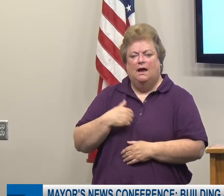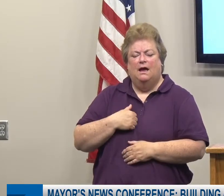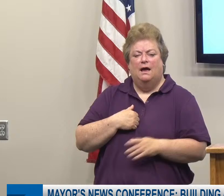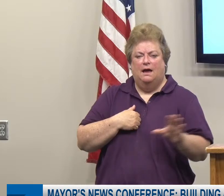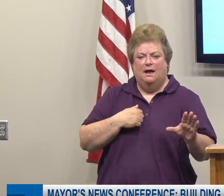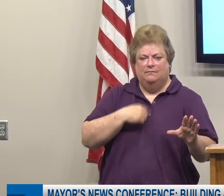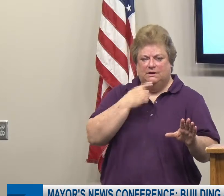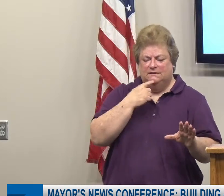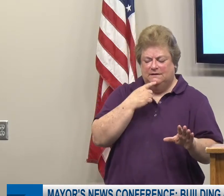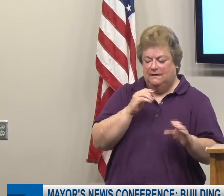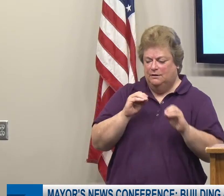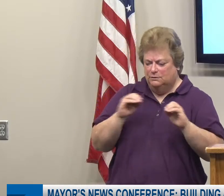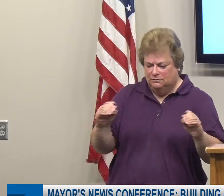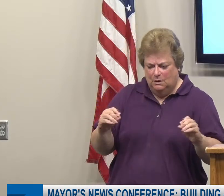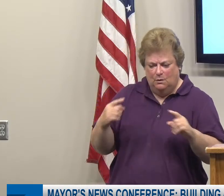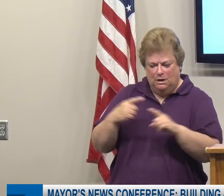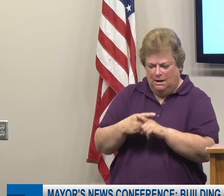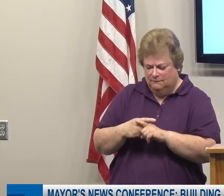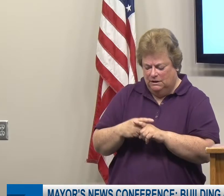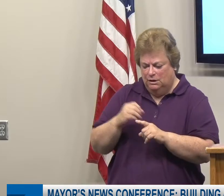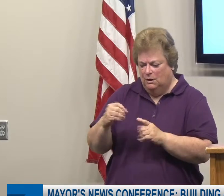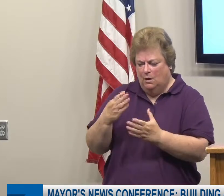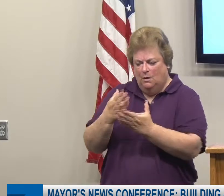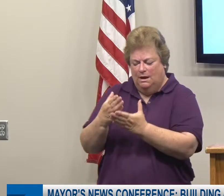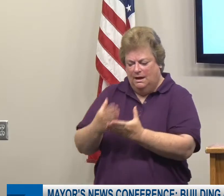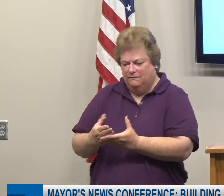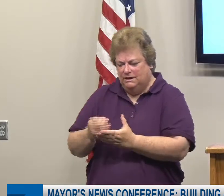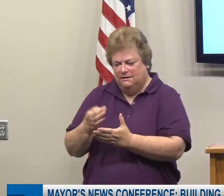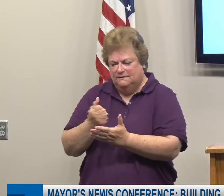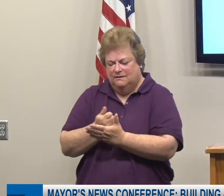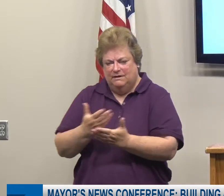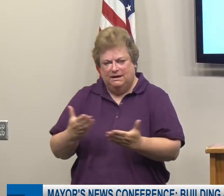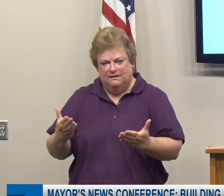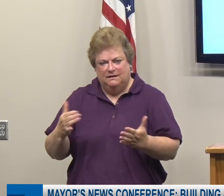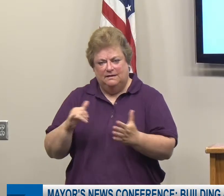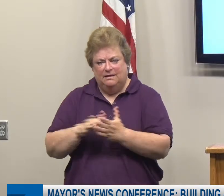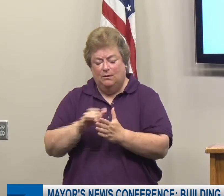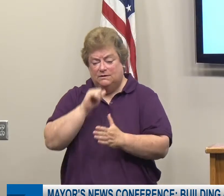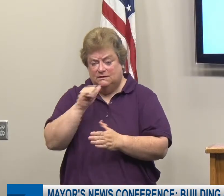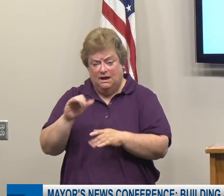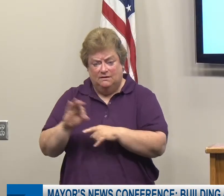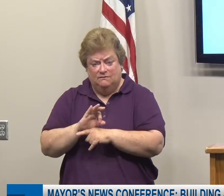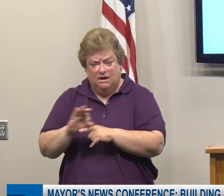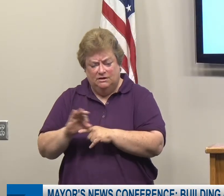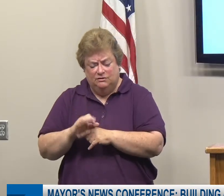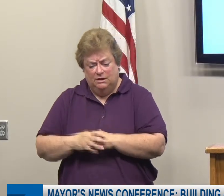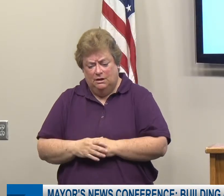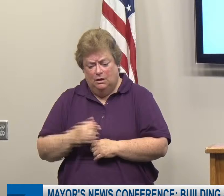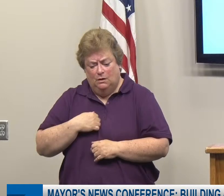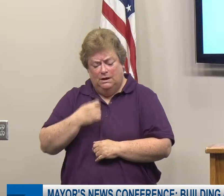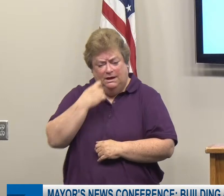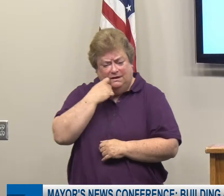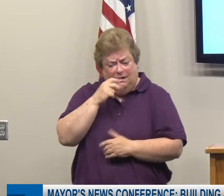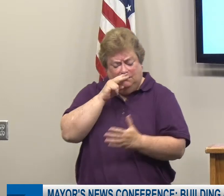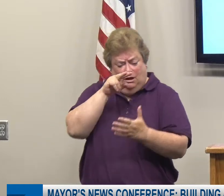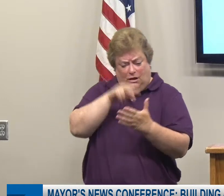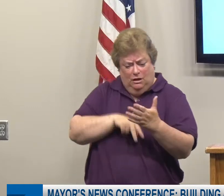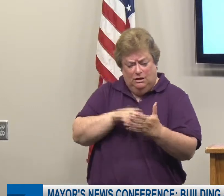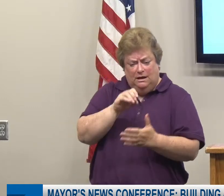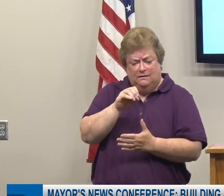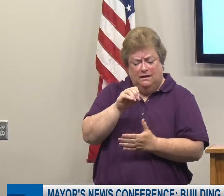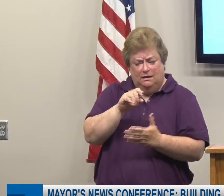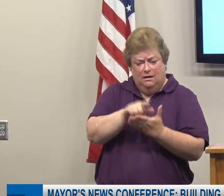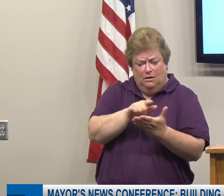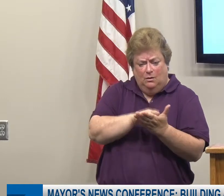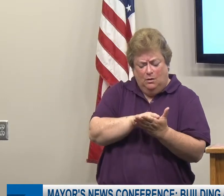There was no conflict, no evidence of anything that was not functioning. We just took a look at the ordinance out of a